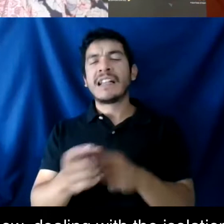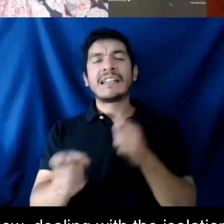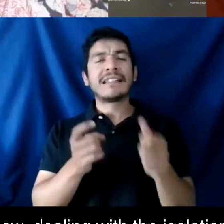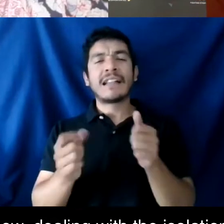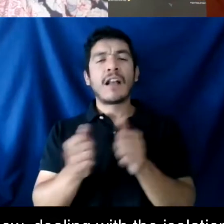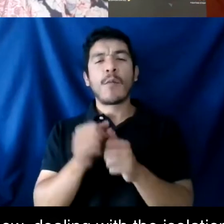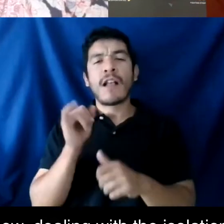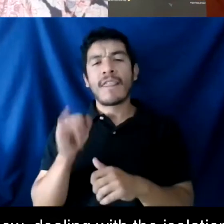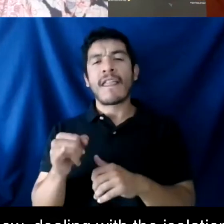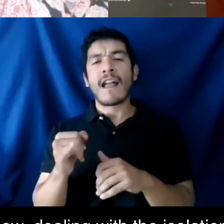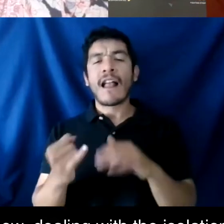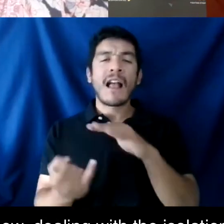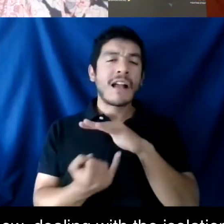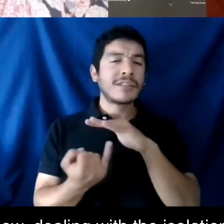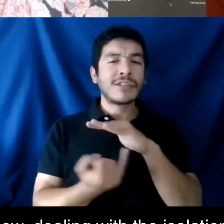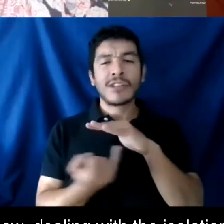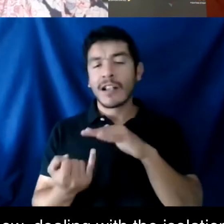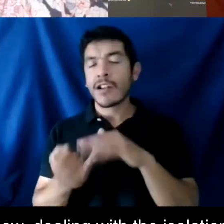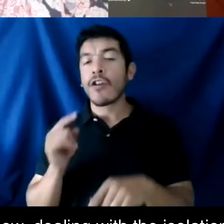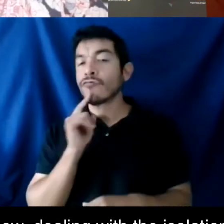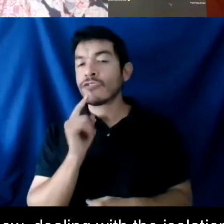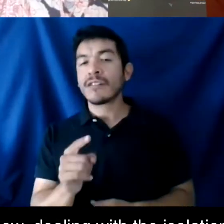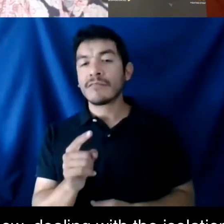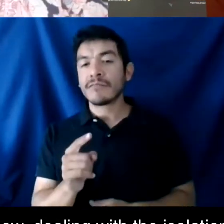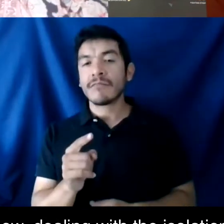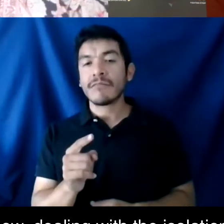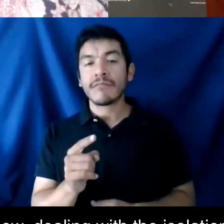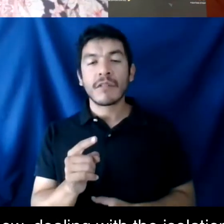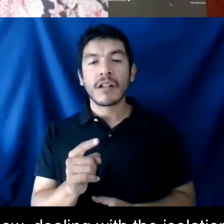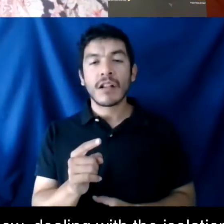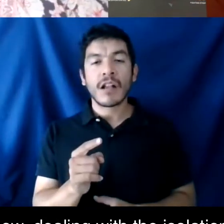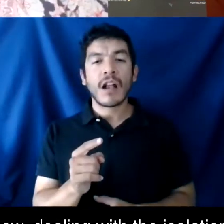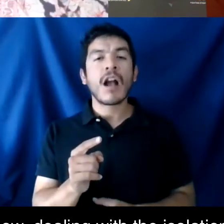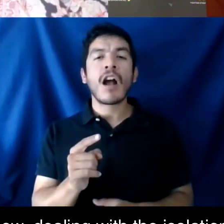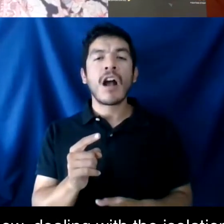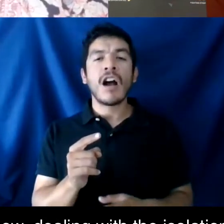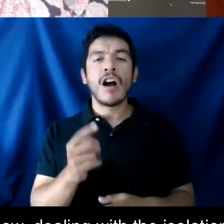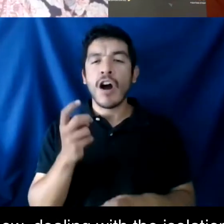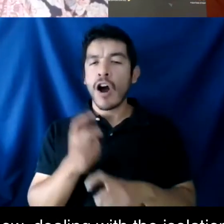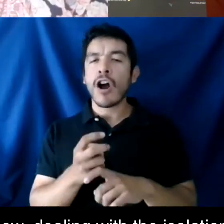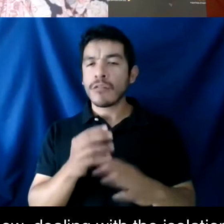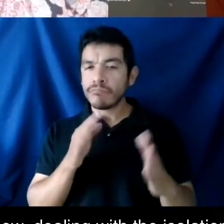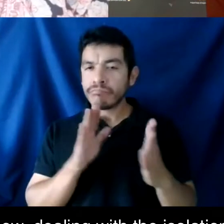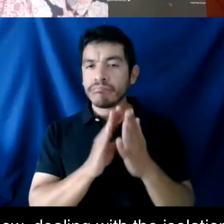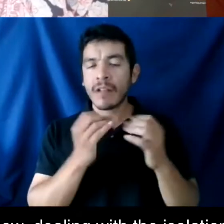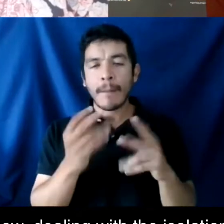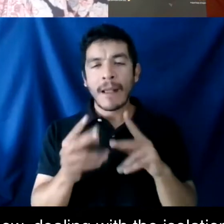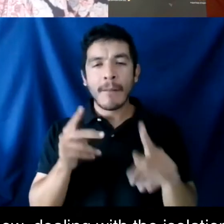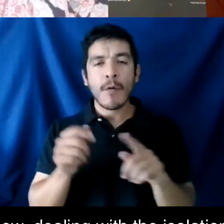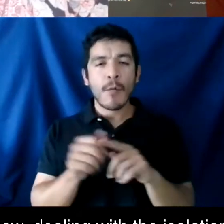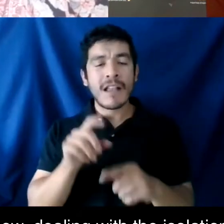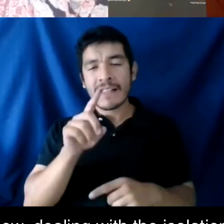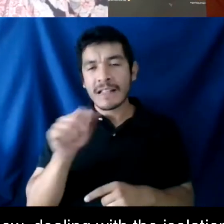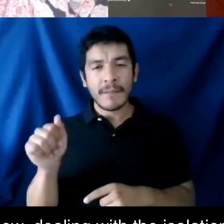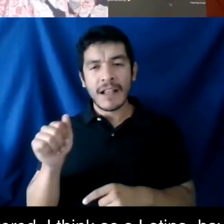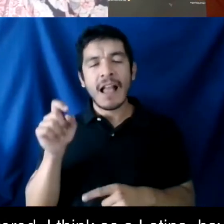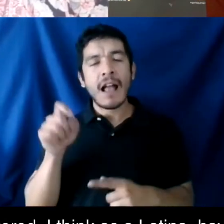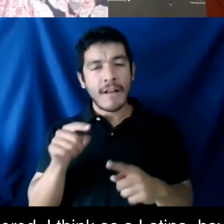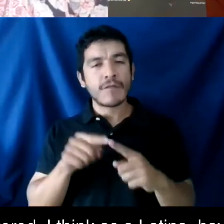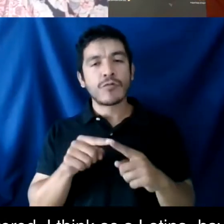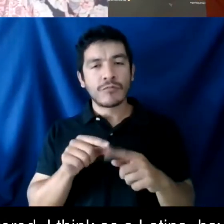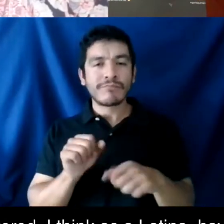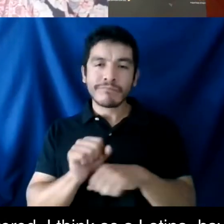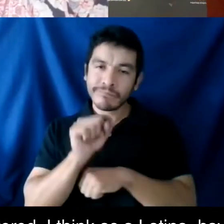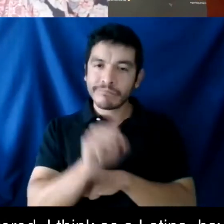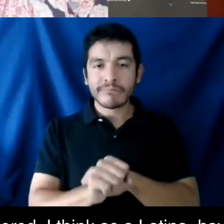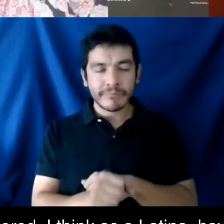the isolation has been a hurdle that many people with disabilities have